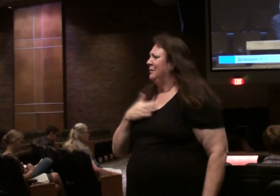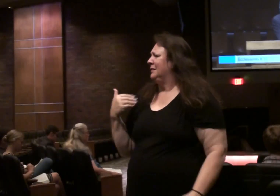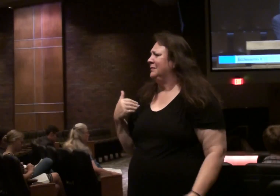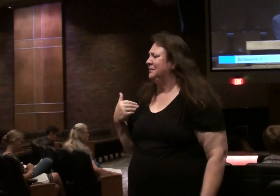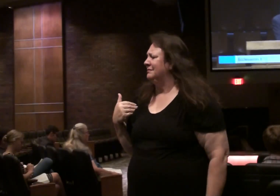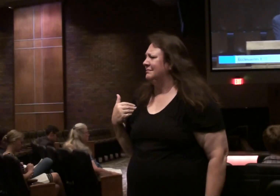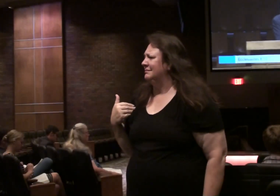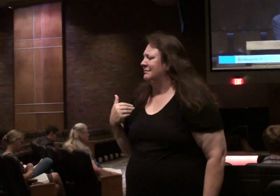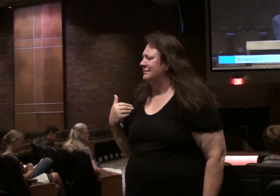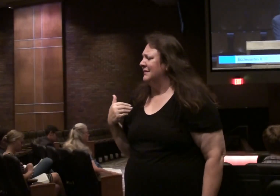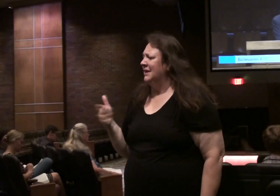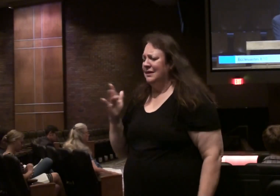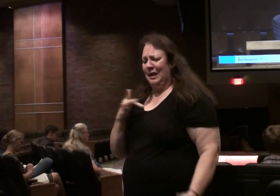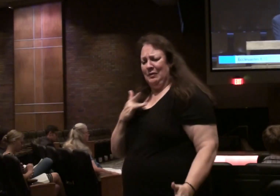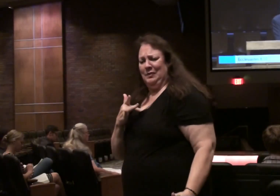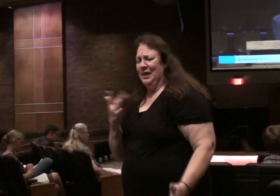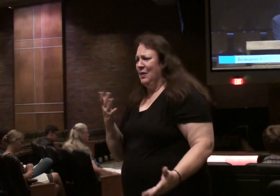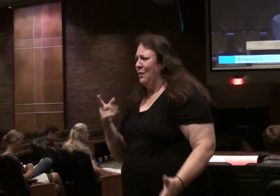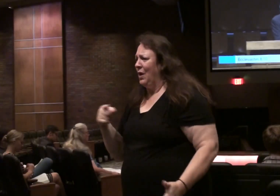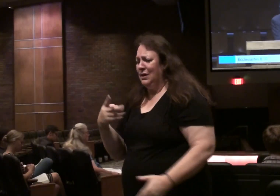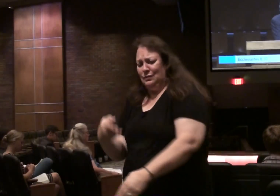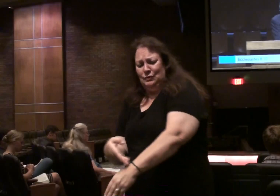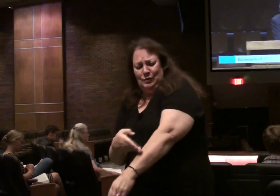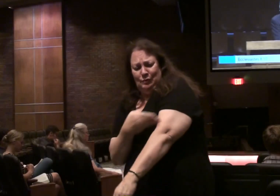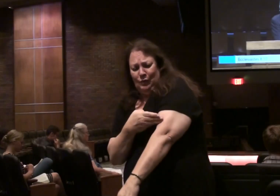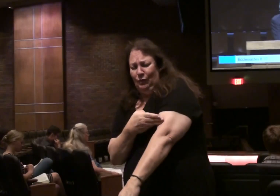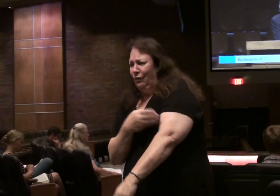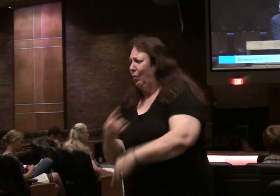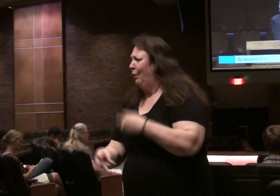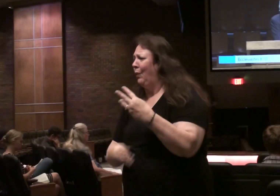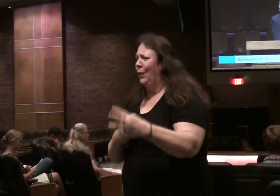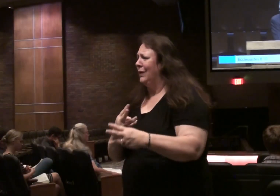Understand, it's not God's intention that the world improve.